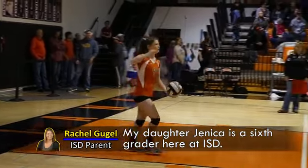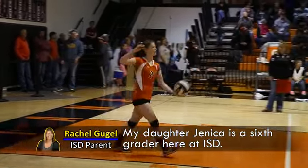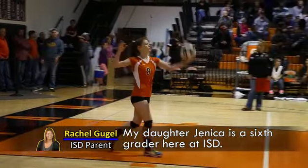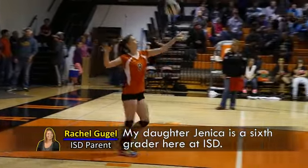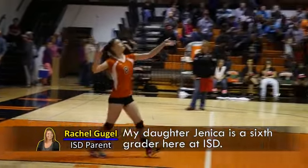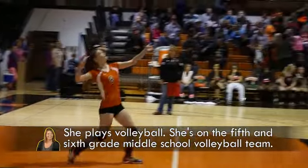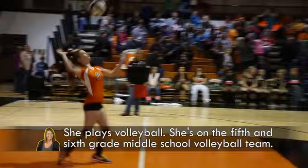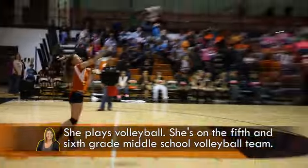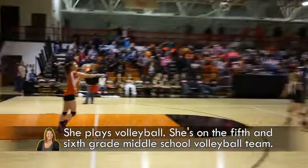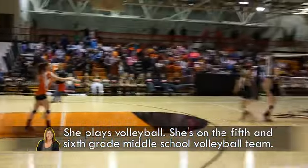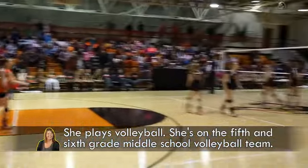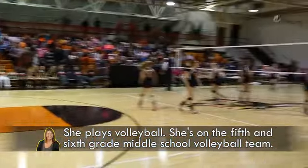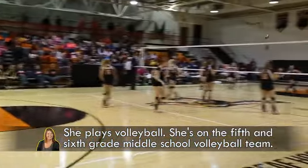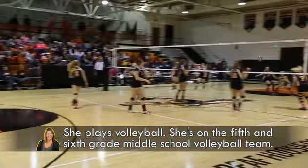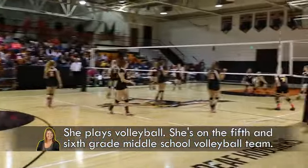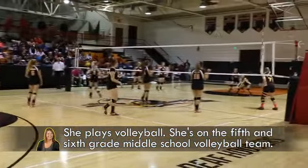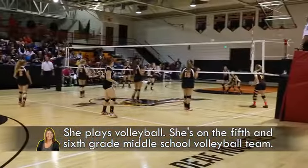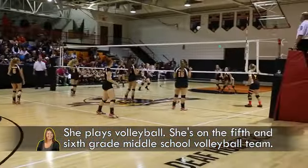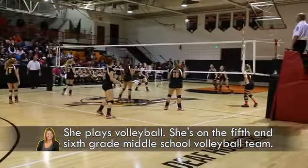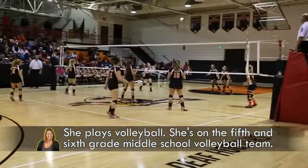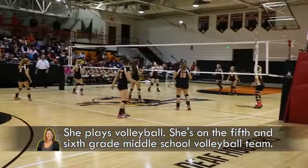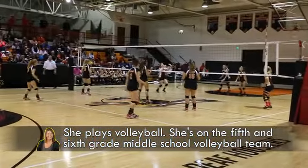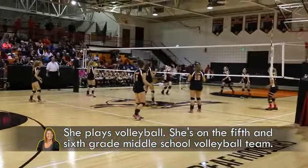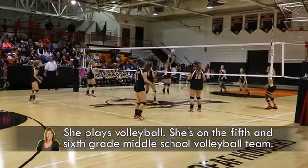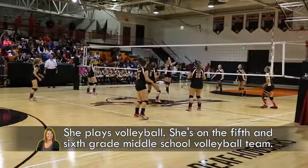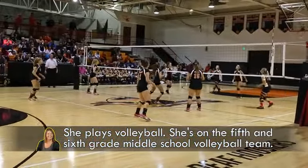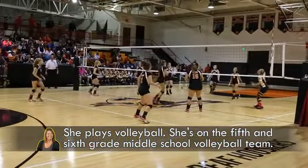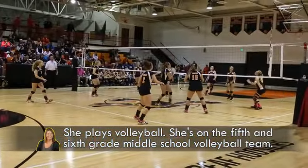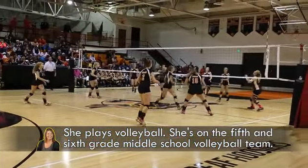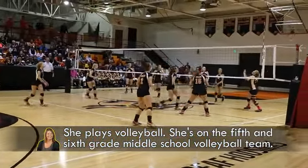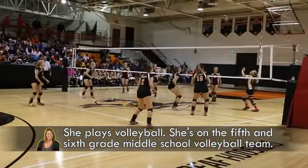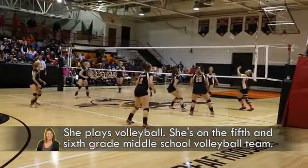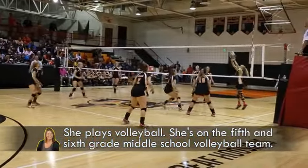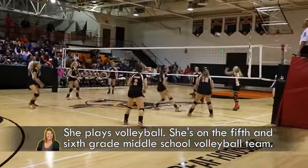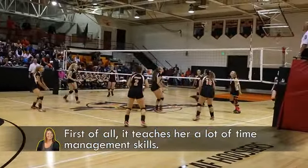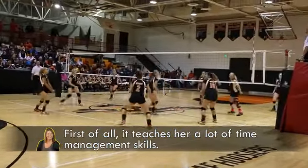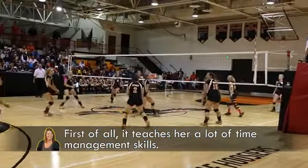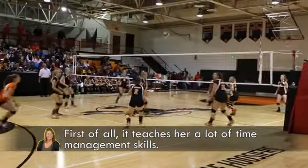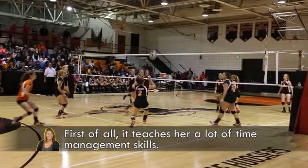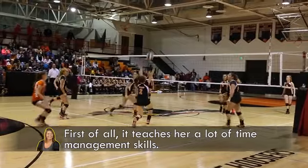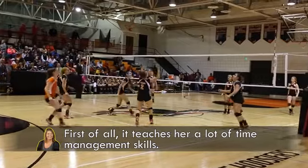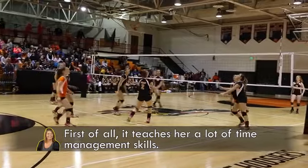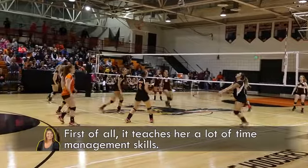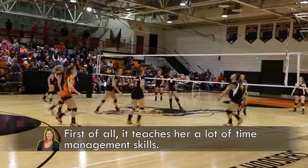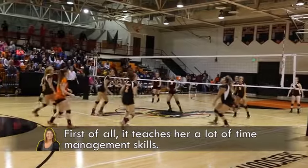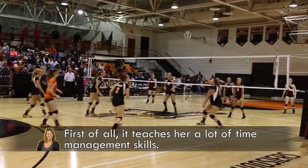ISD. She plays volleyball. She's on the fifth and sixth grade middle school volleyball team. First of all, it teaches her a lot of